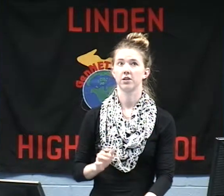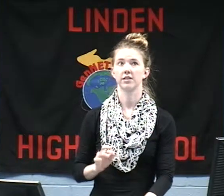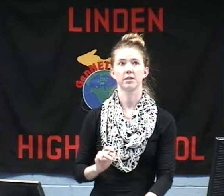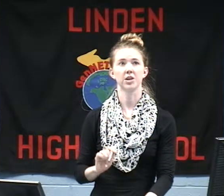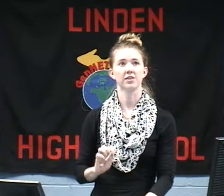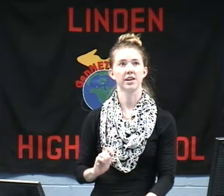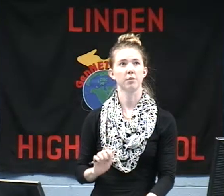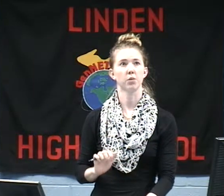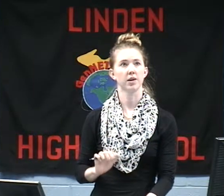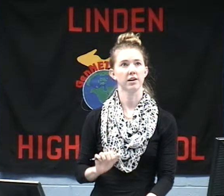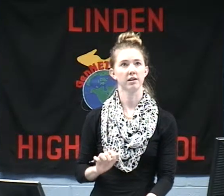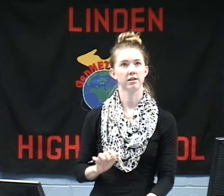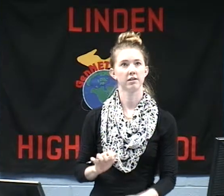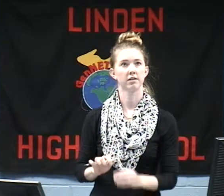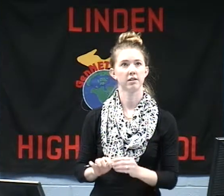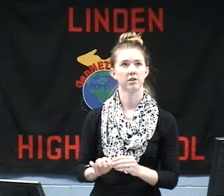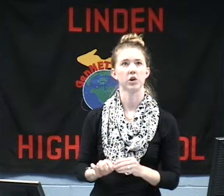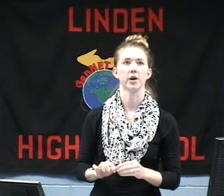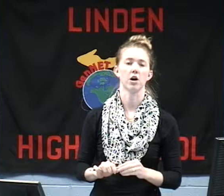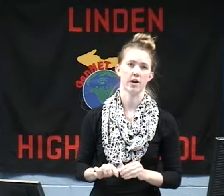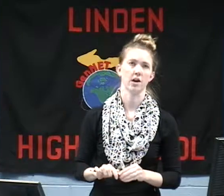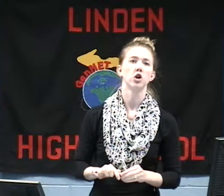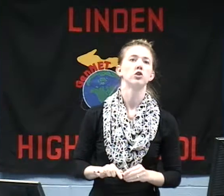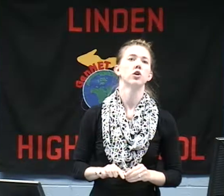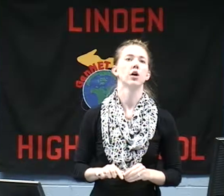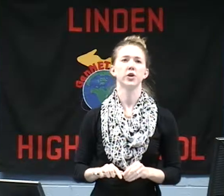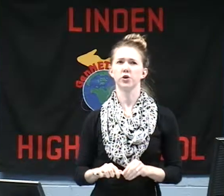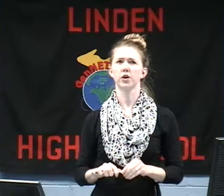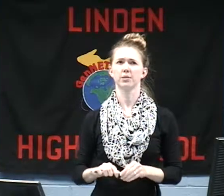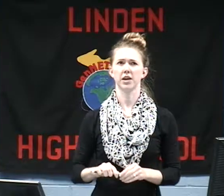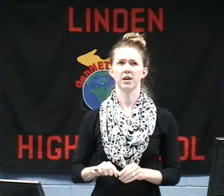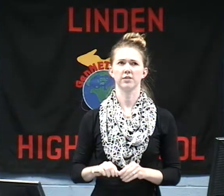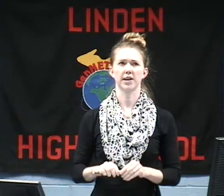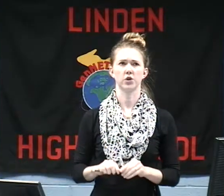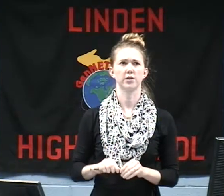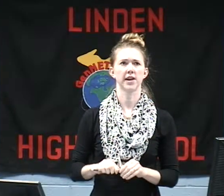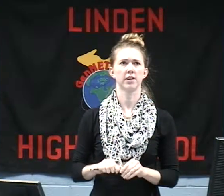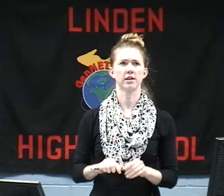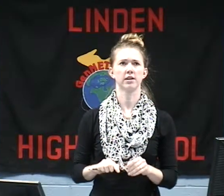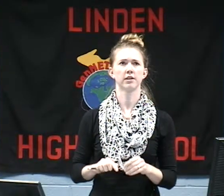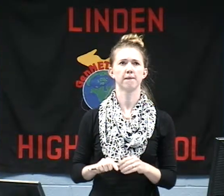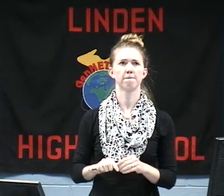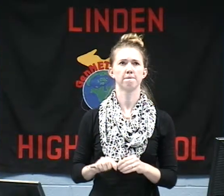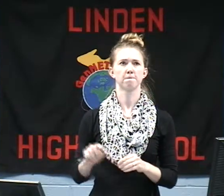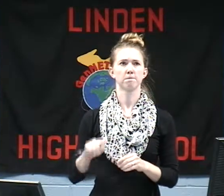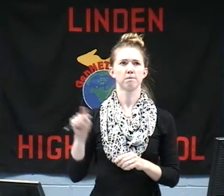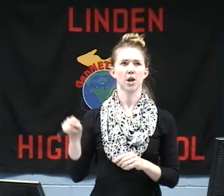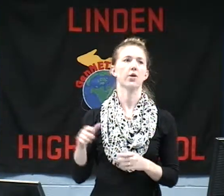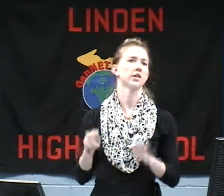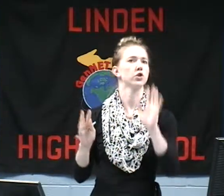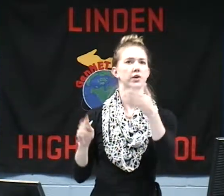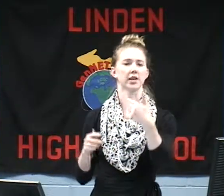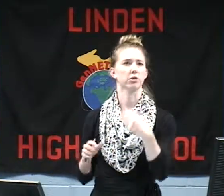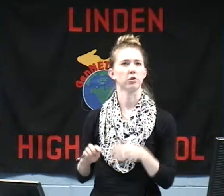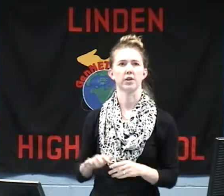Did somebody just say they won't be here? So wait, okay. So are you going to be here that Tuesday? Okay, so you and Ashley will go that